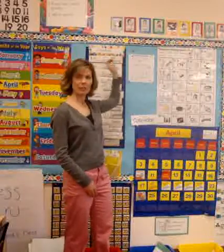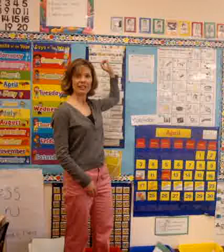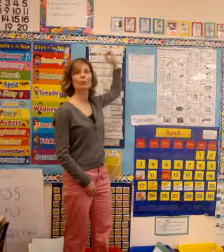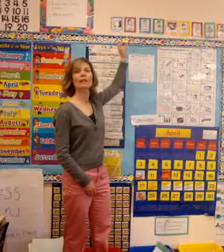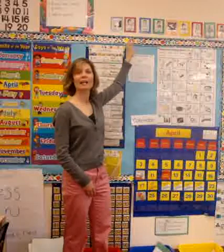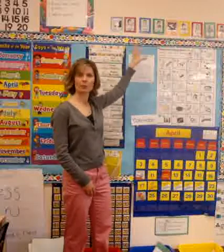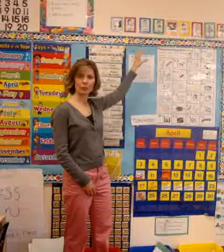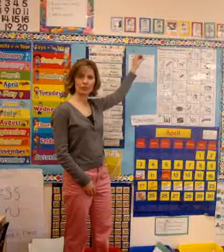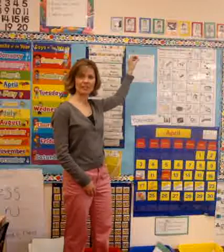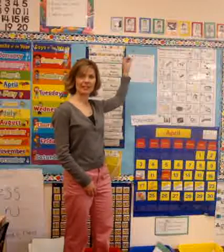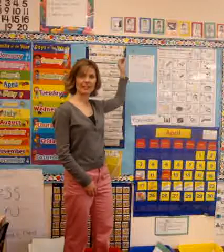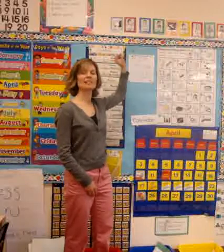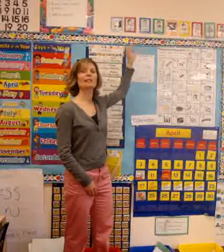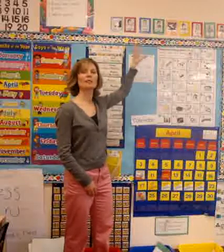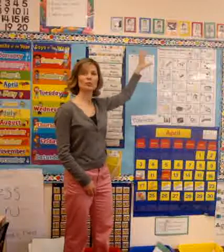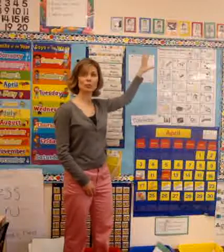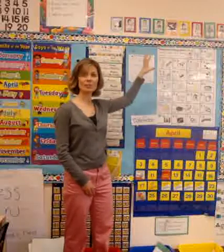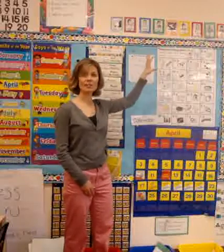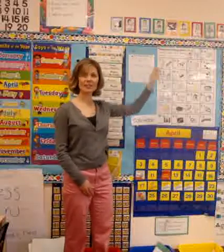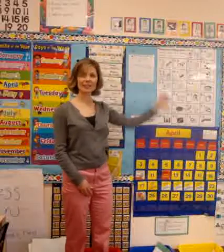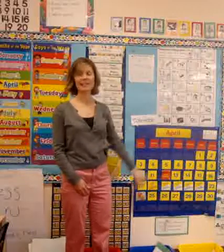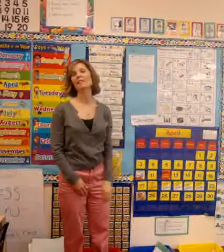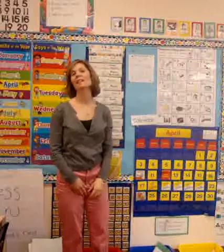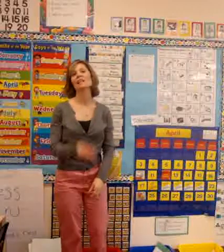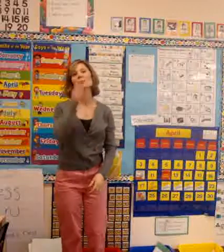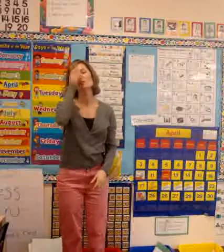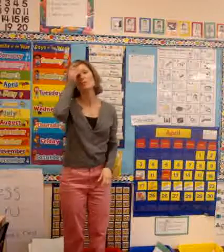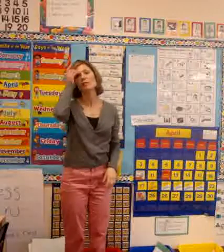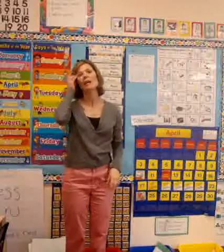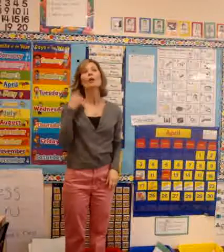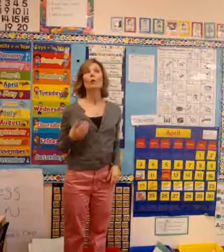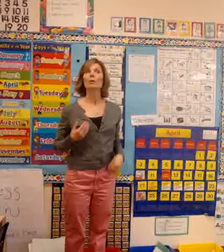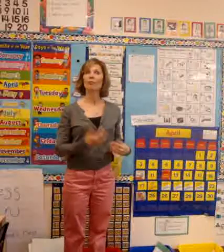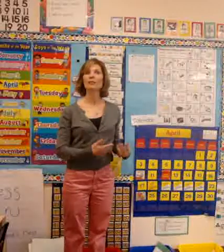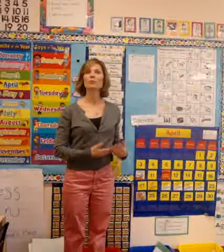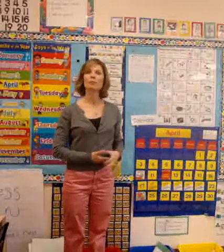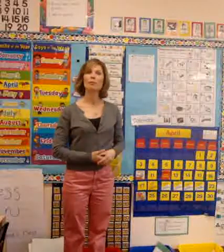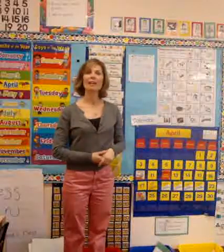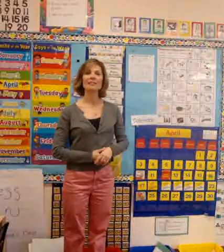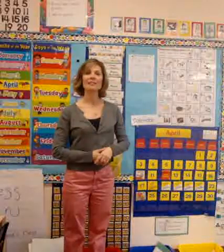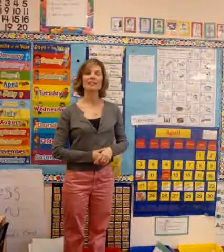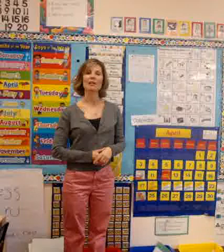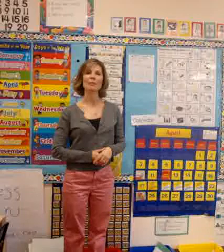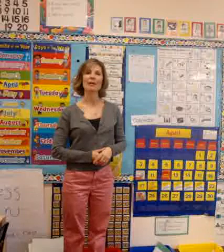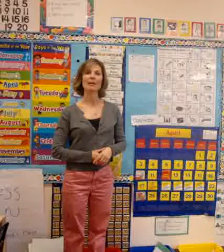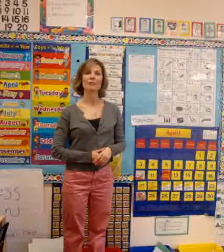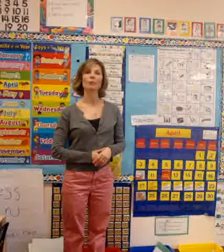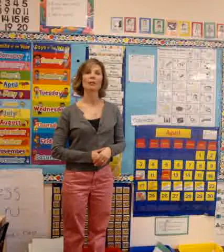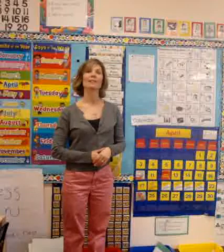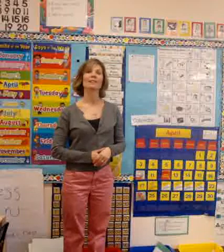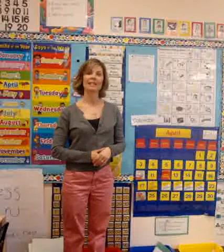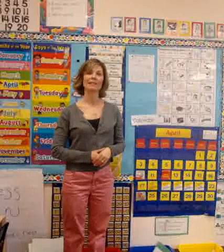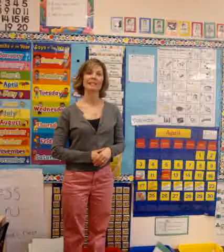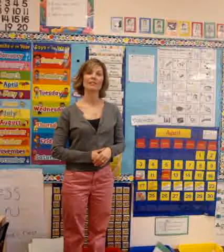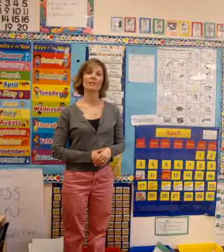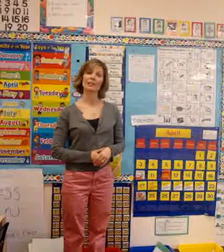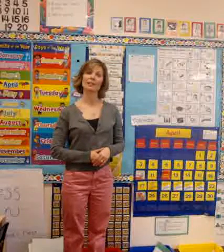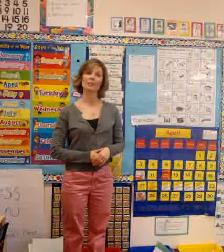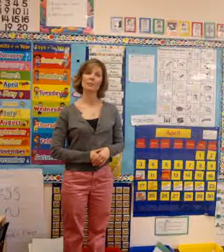week we add more signs and a few more signs, and then as we do that, we gradually practice everyone daily, so that eventually